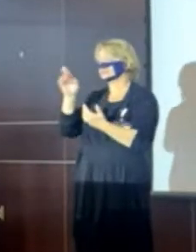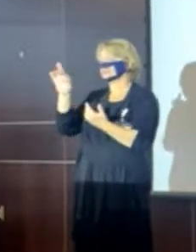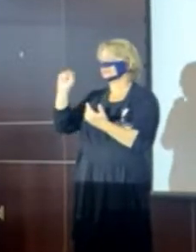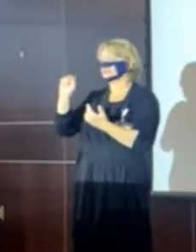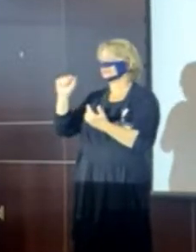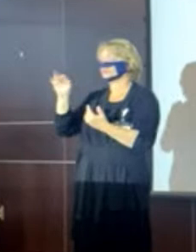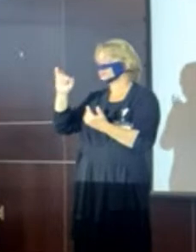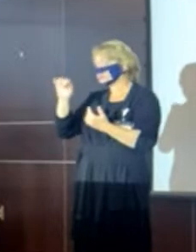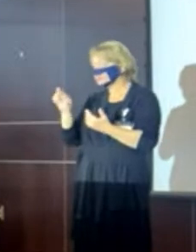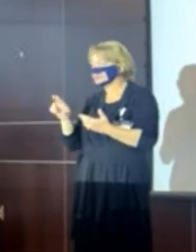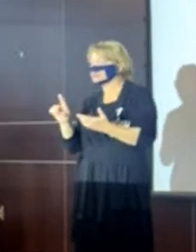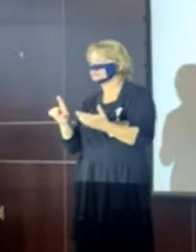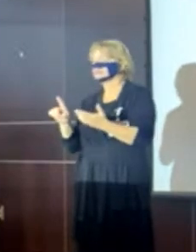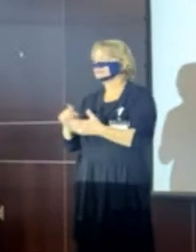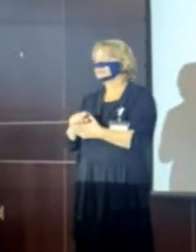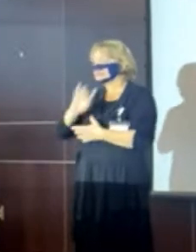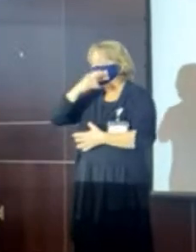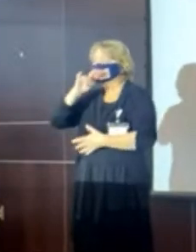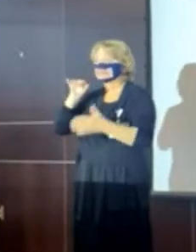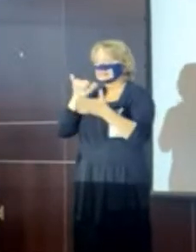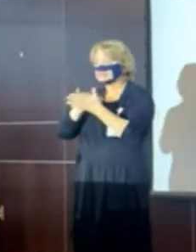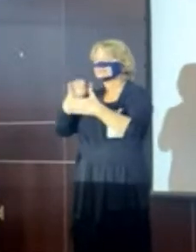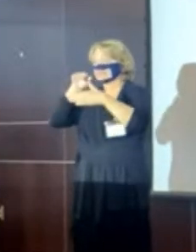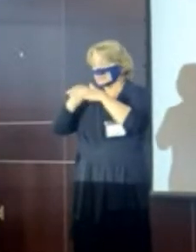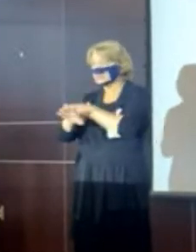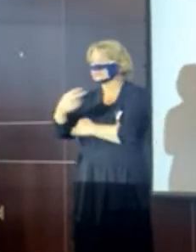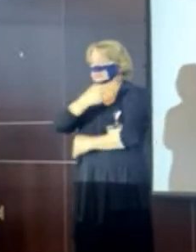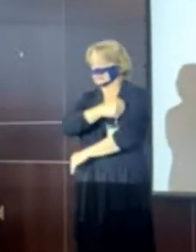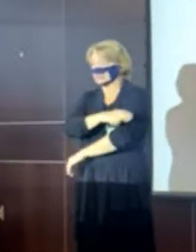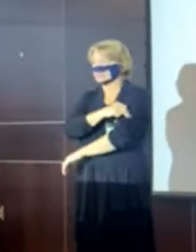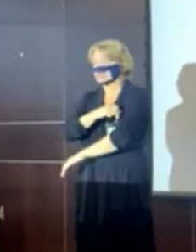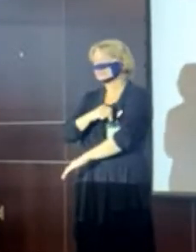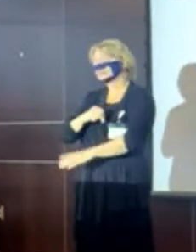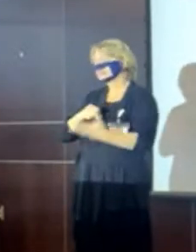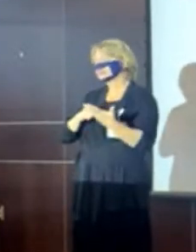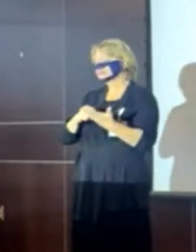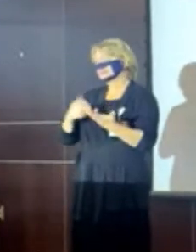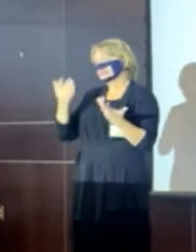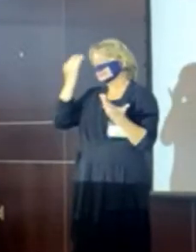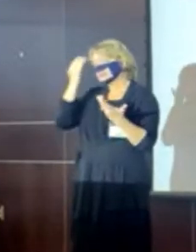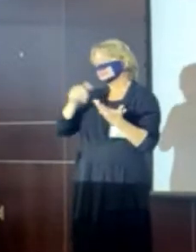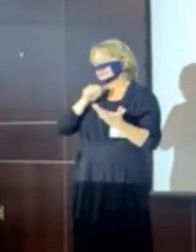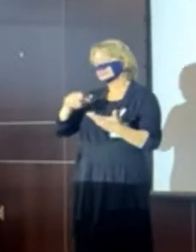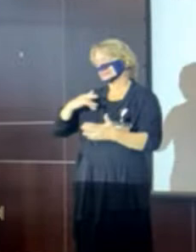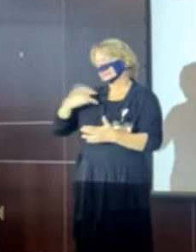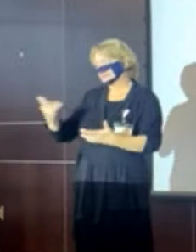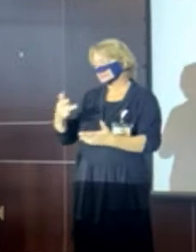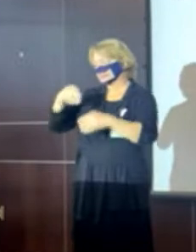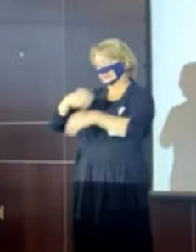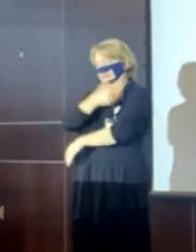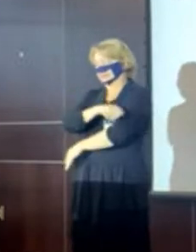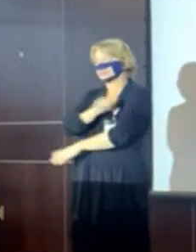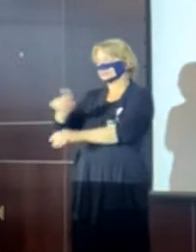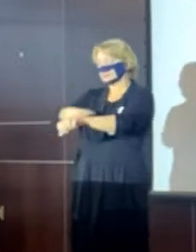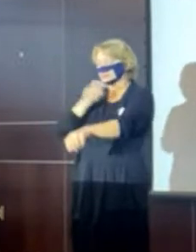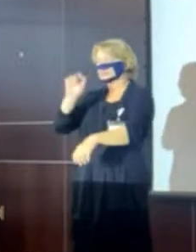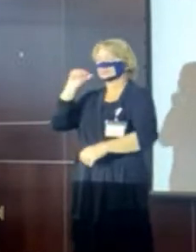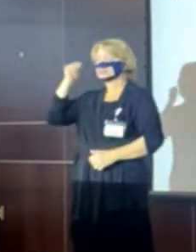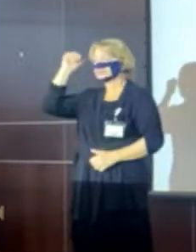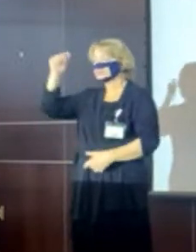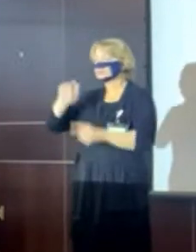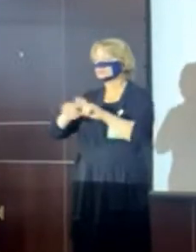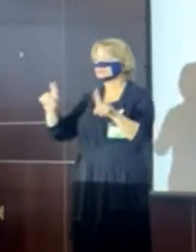who are hospitalized. I think if they're not hospitalized typically as long as the adults are, but how quickly are they coming in and eventually